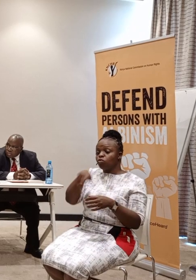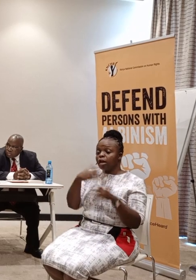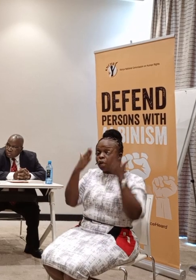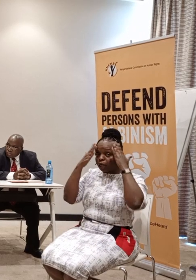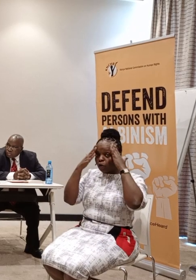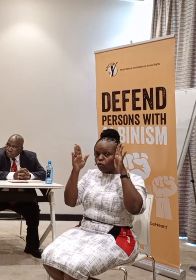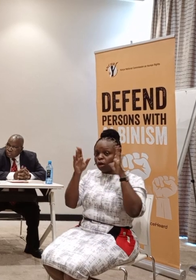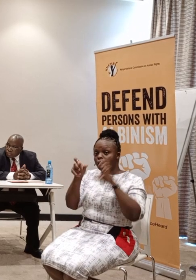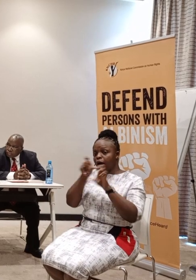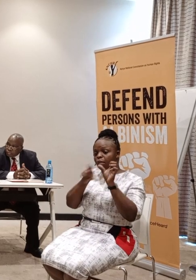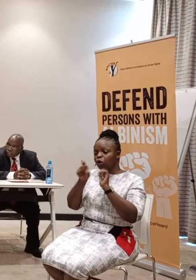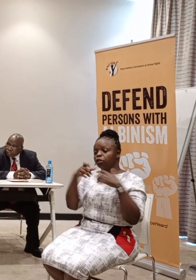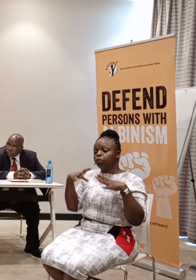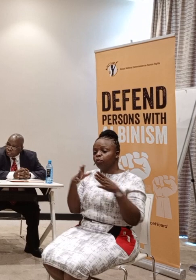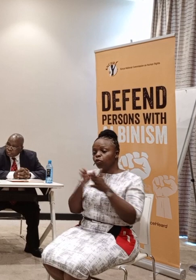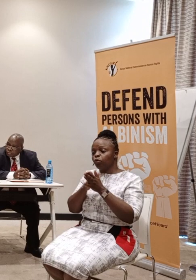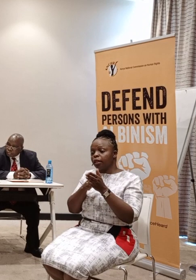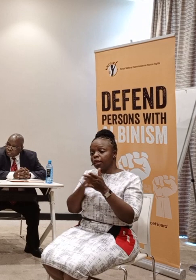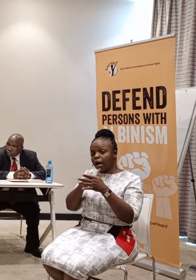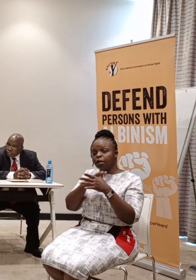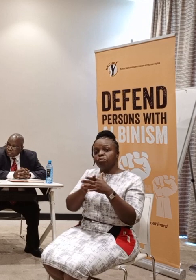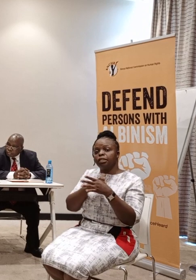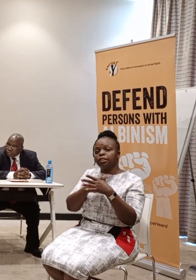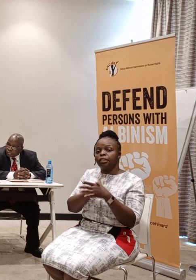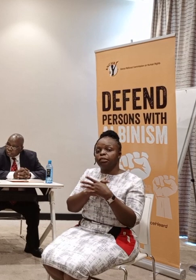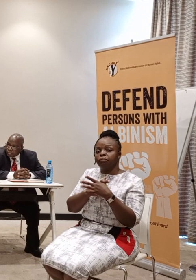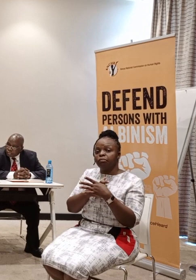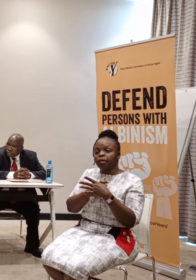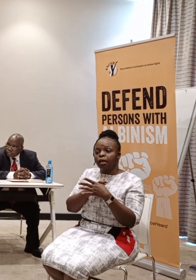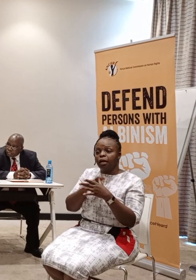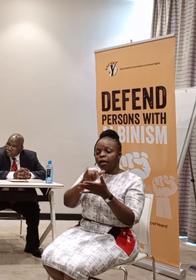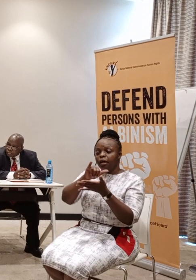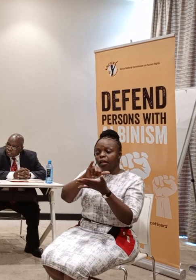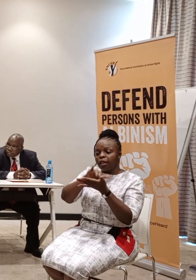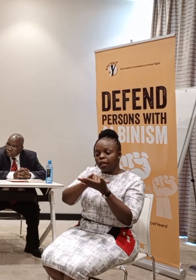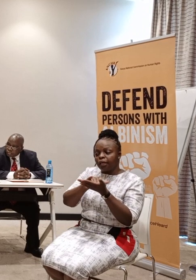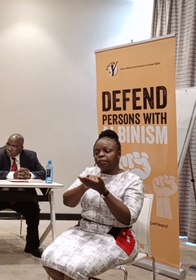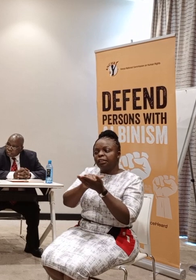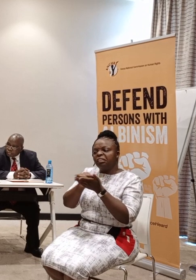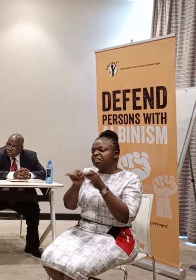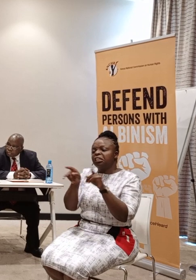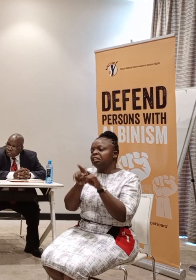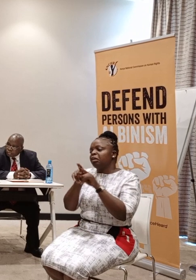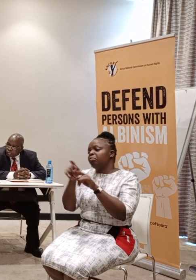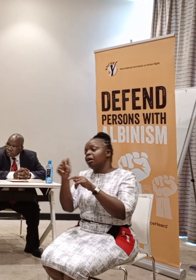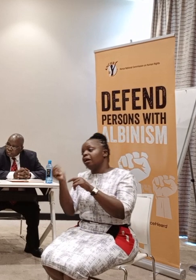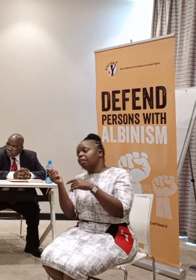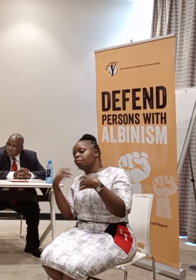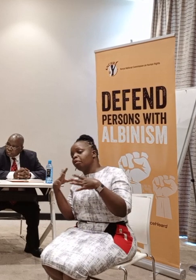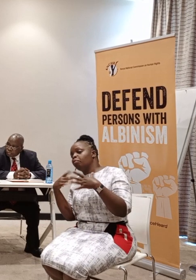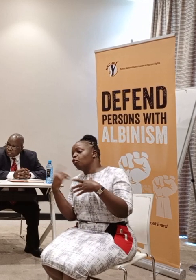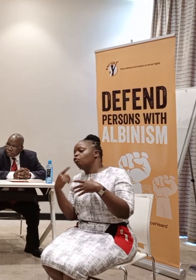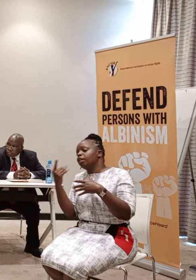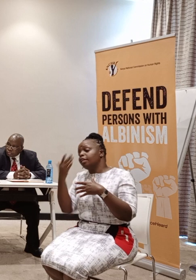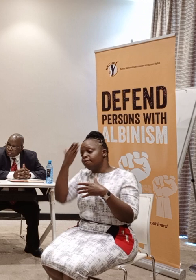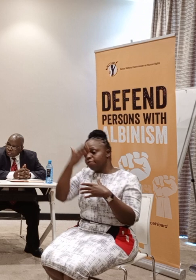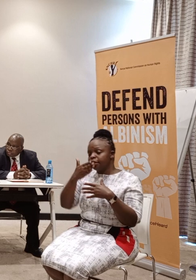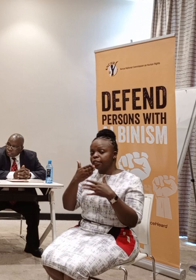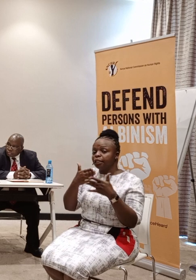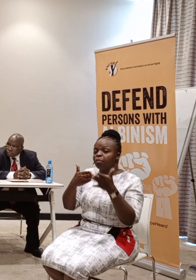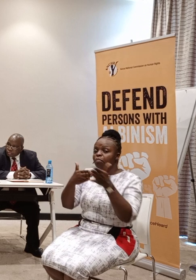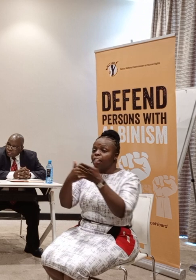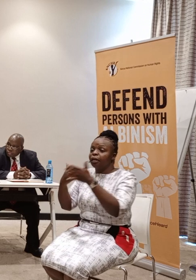of persons with albinism, that just like any other person, it's only that they face those barriers